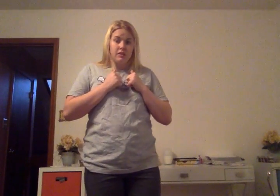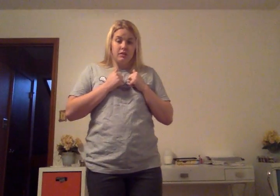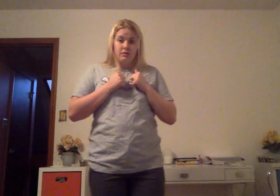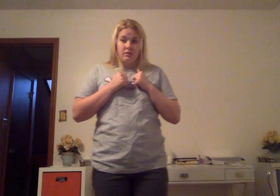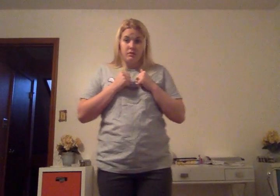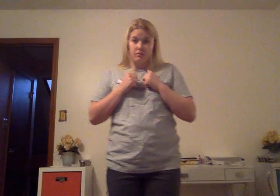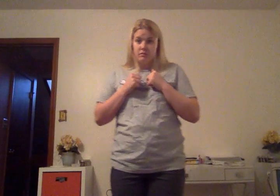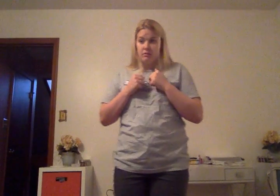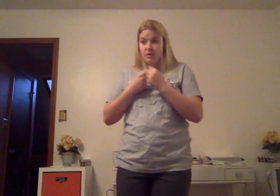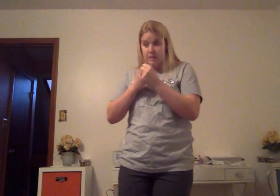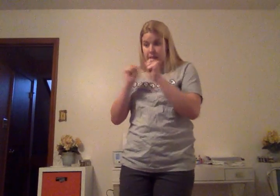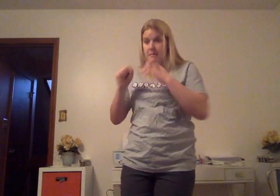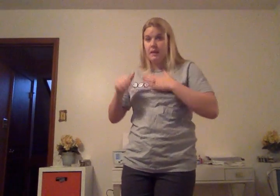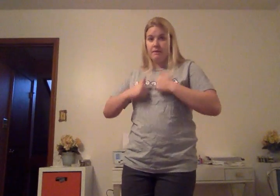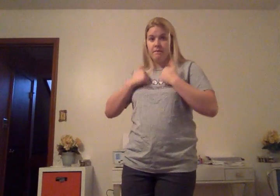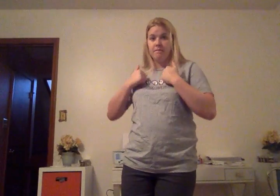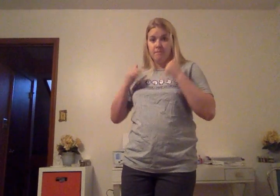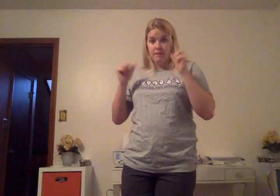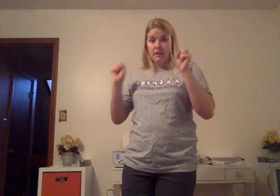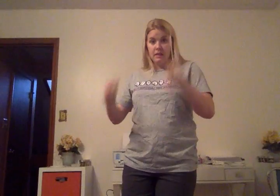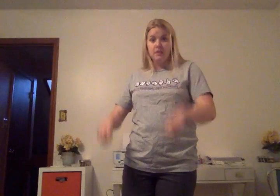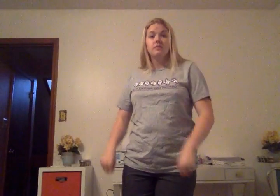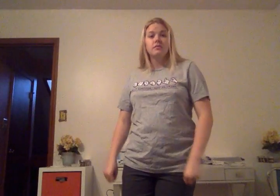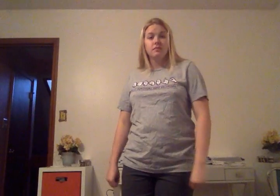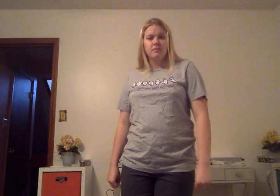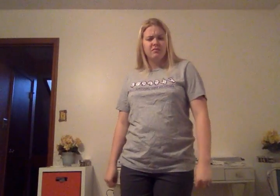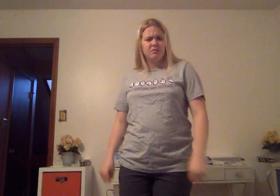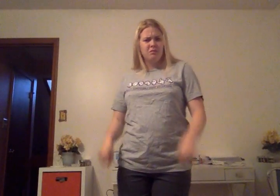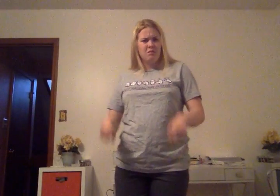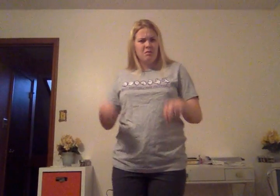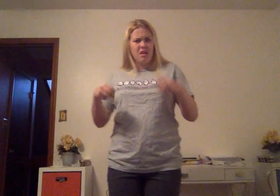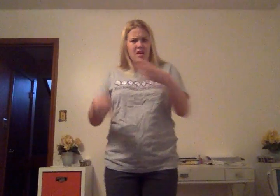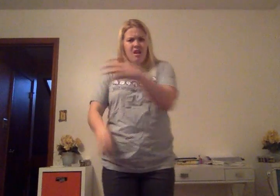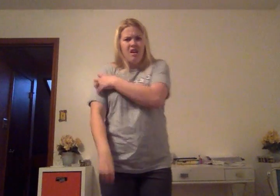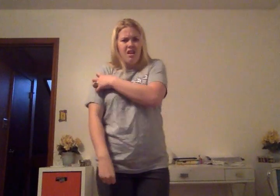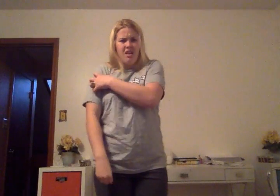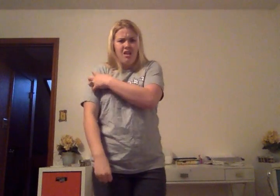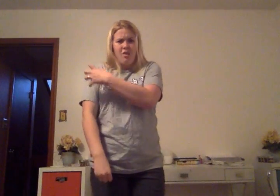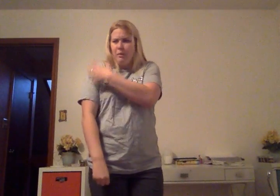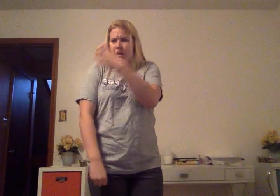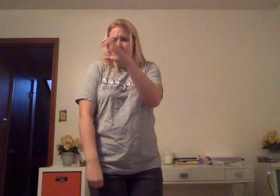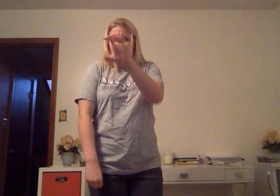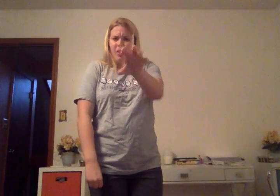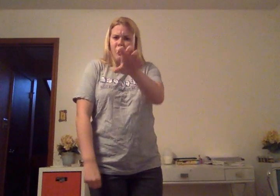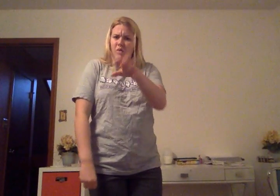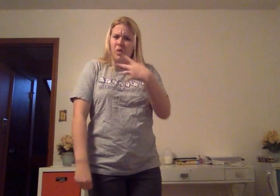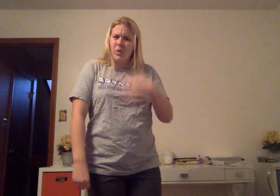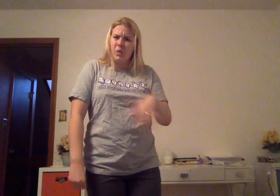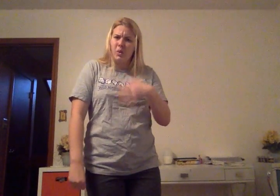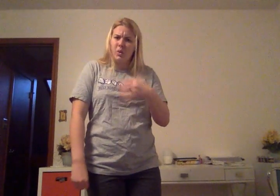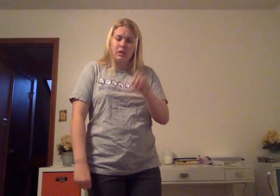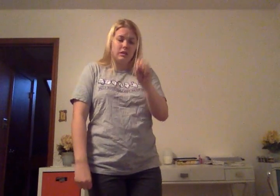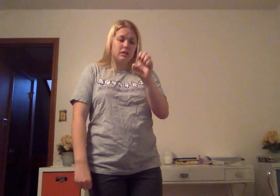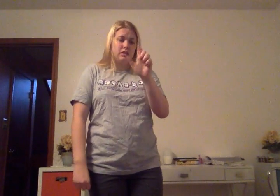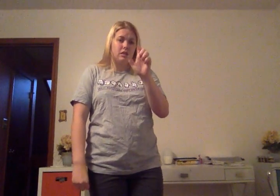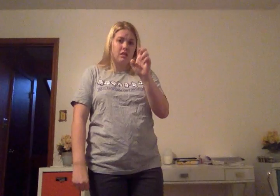that's what happened. Thought, you hear that phrase all the time, but this was for real. Yeah. And Selena was really open about other things and